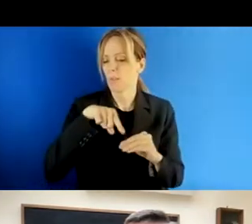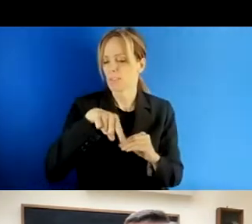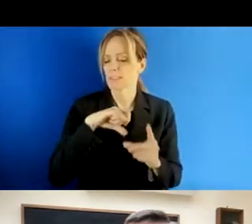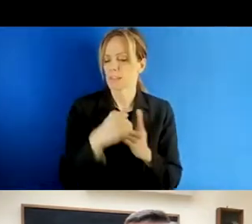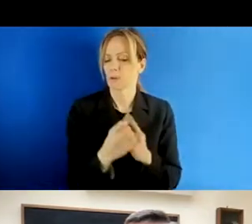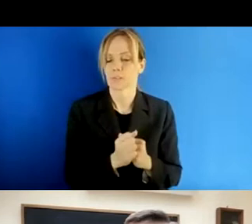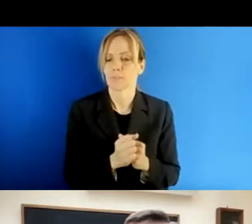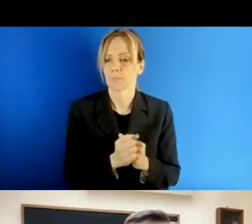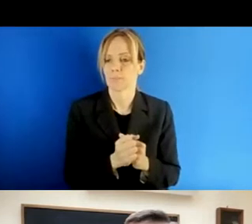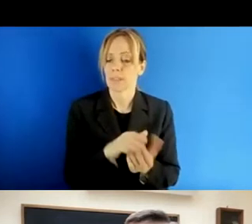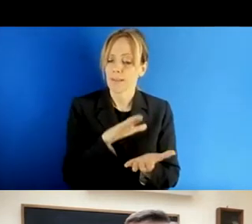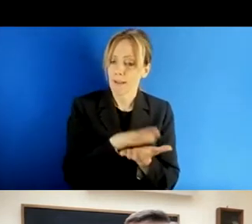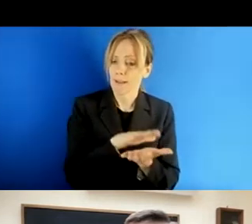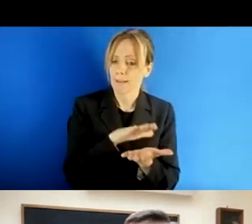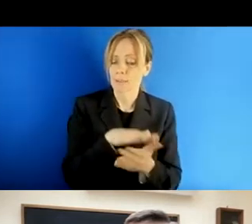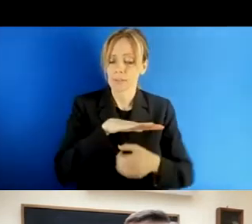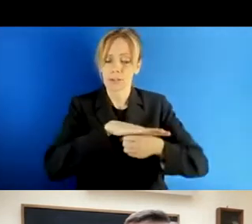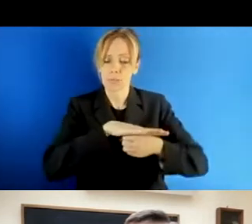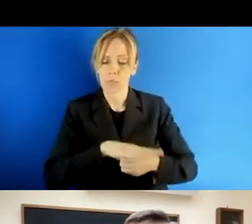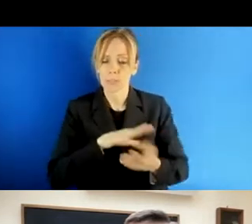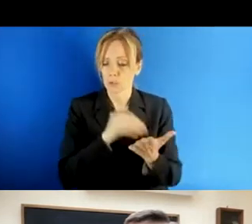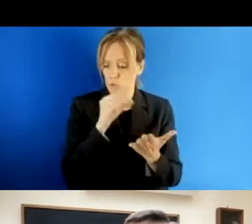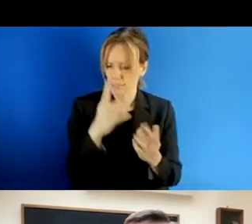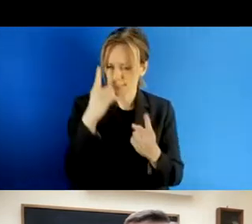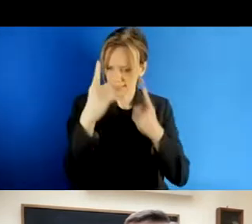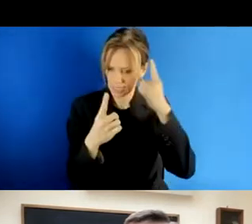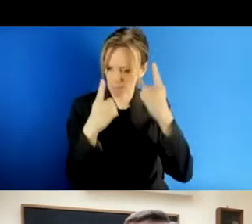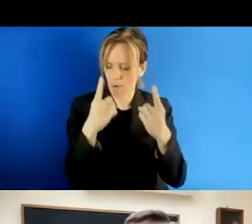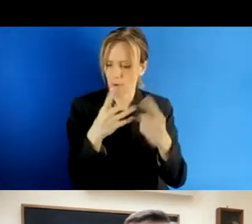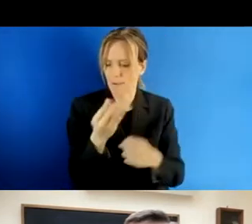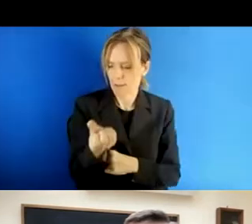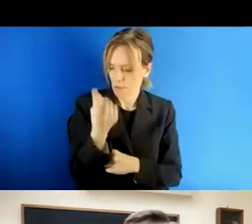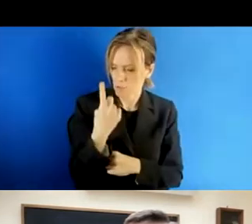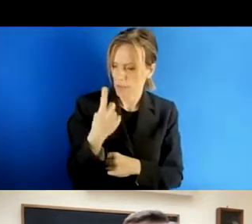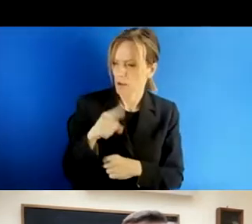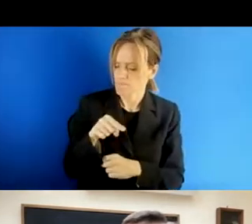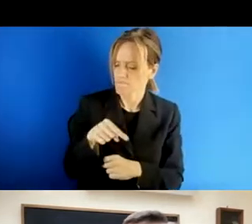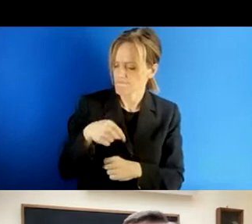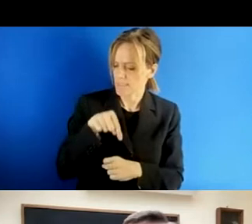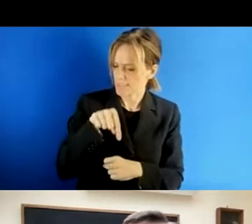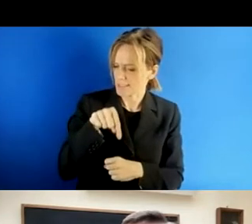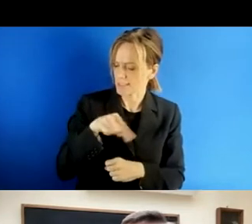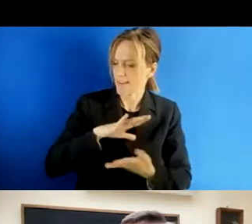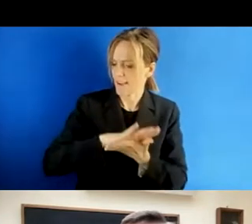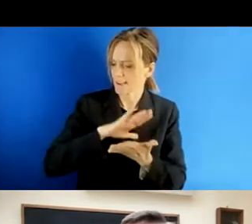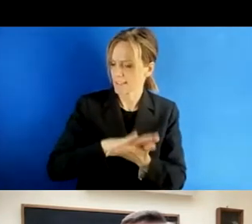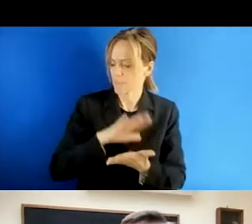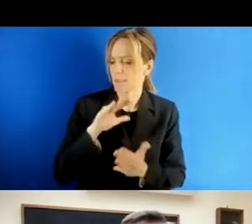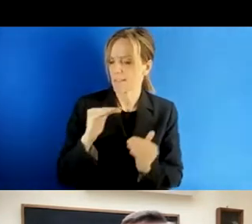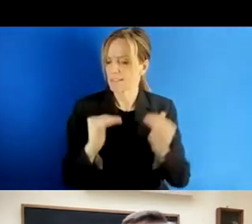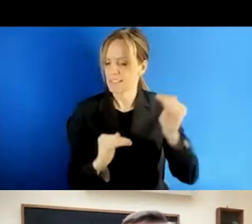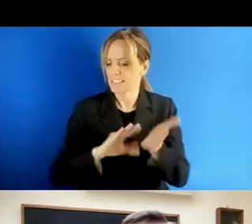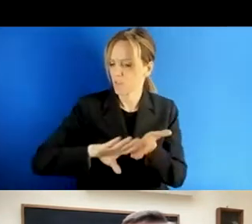As academically oppressed students think about and understand that they are being academically disenfranchised, their views